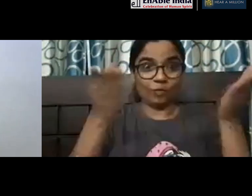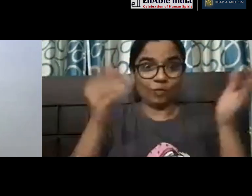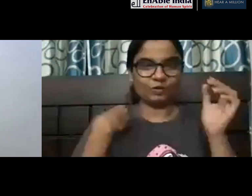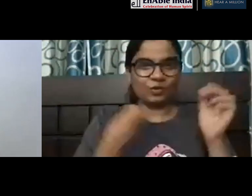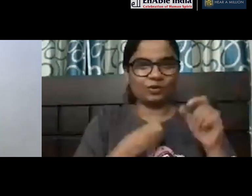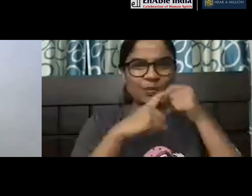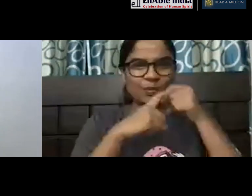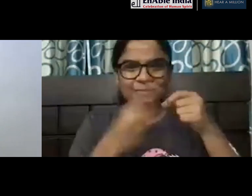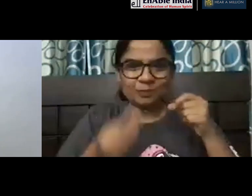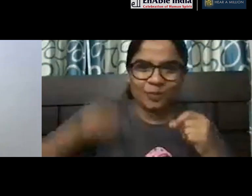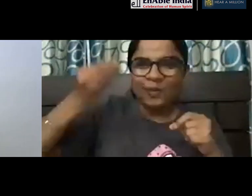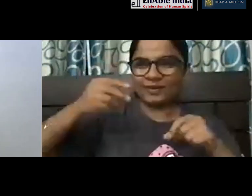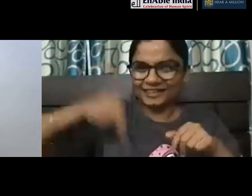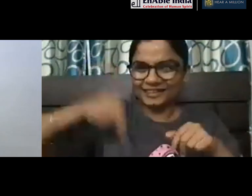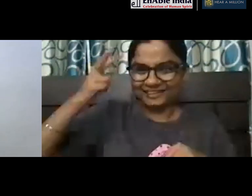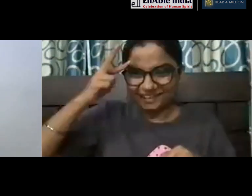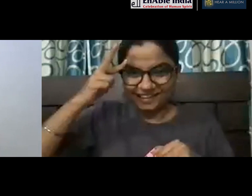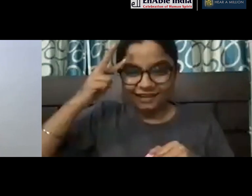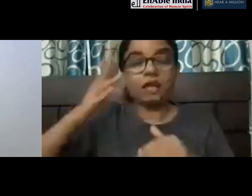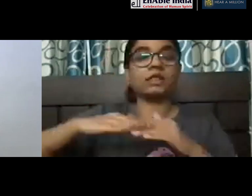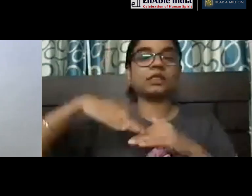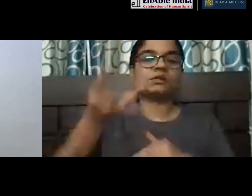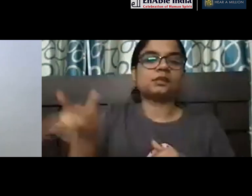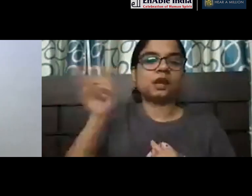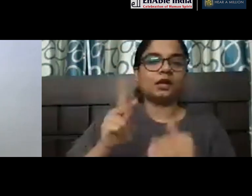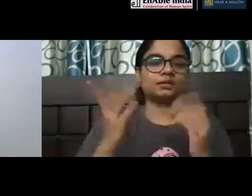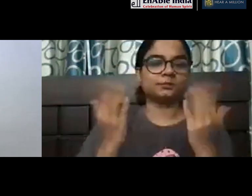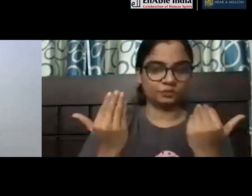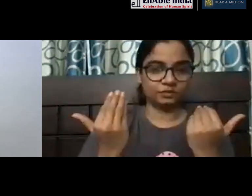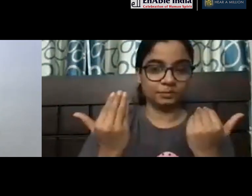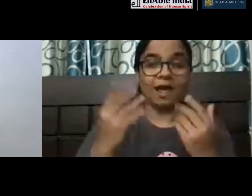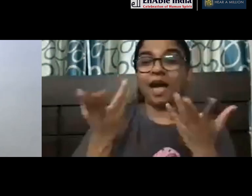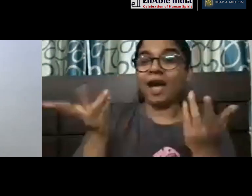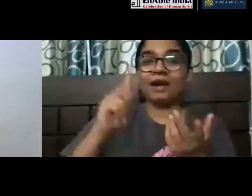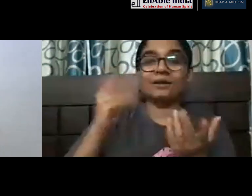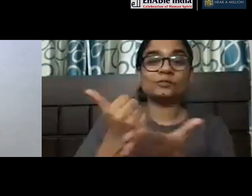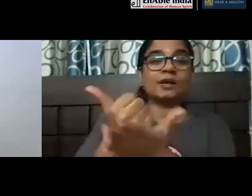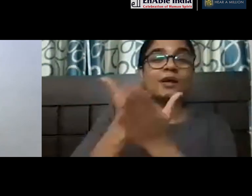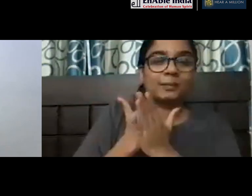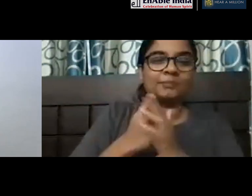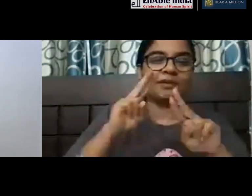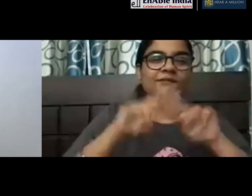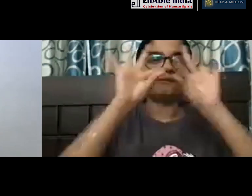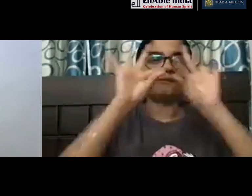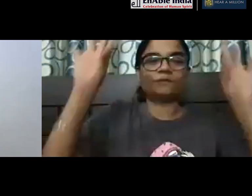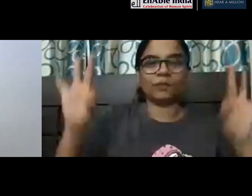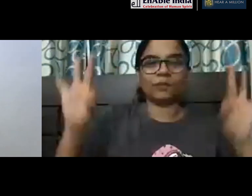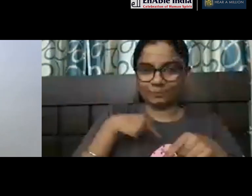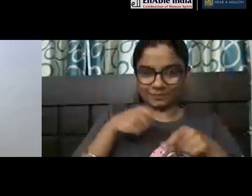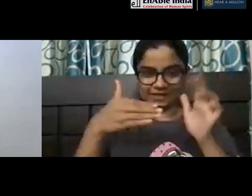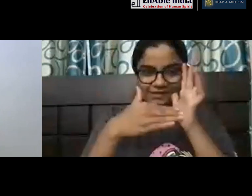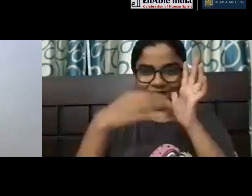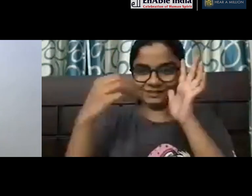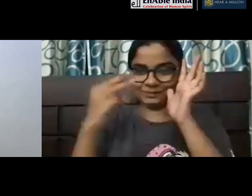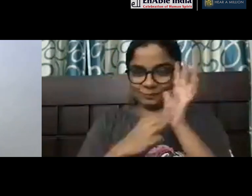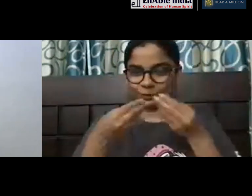right? So you had the question from the Dr. Yuvraj. We will try to have it once again, but for